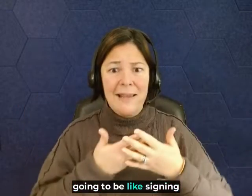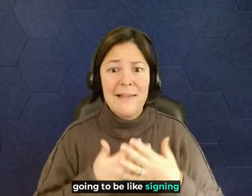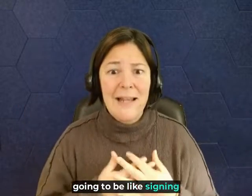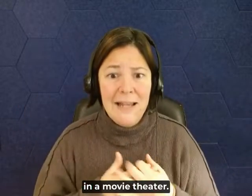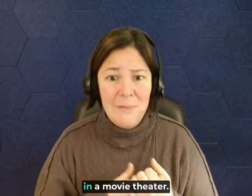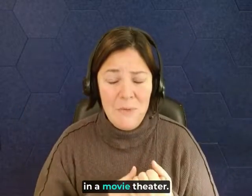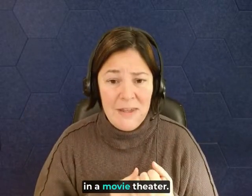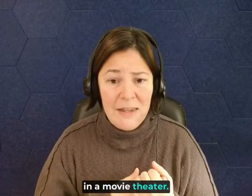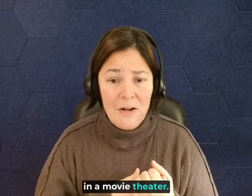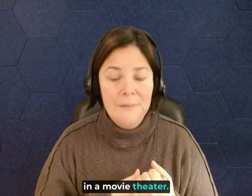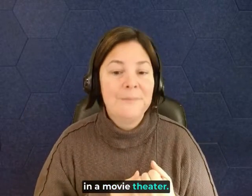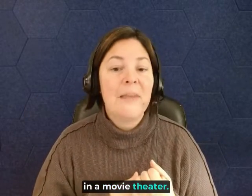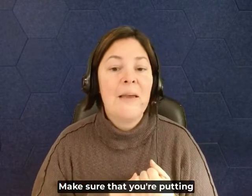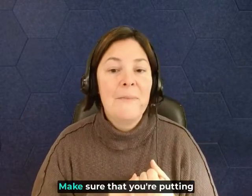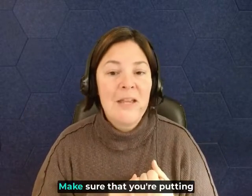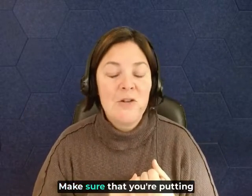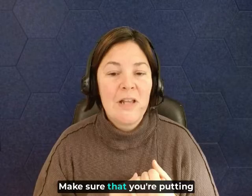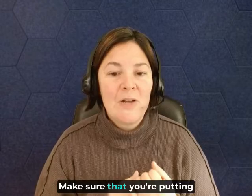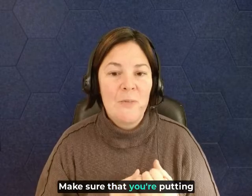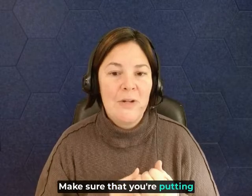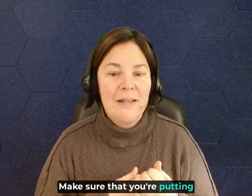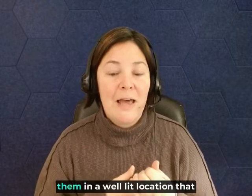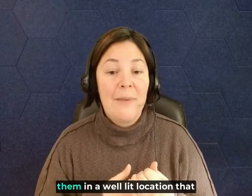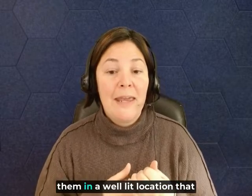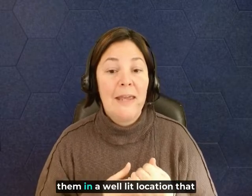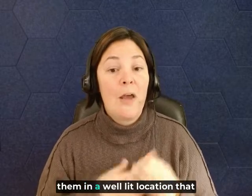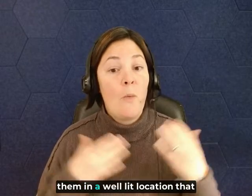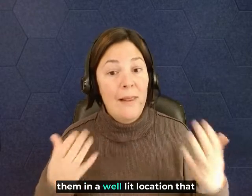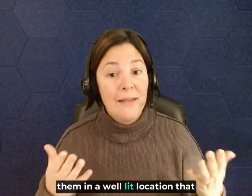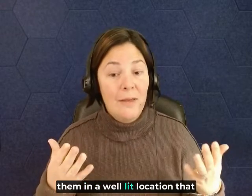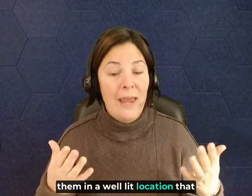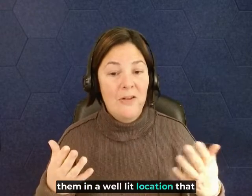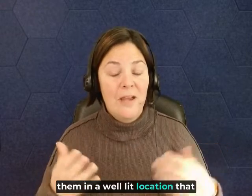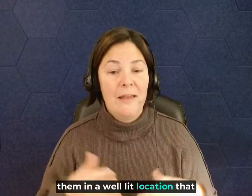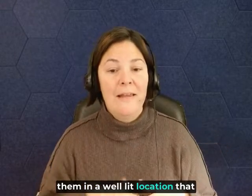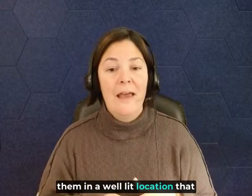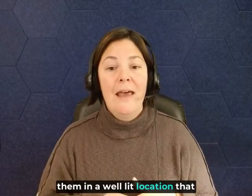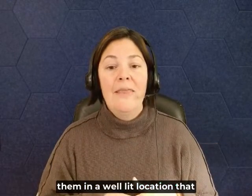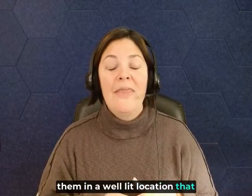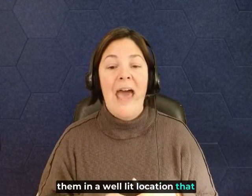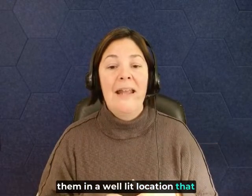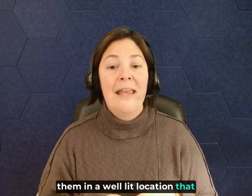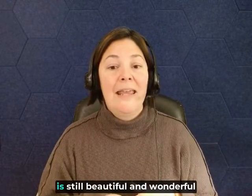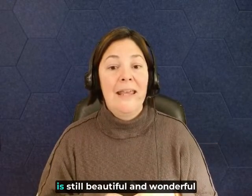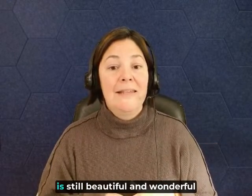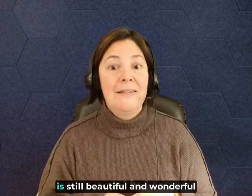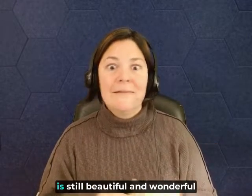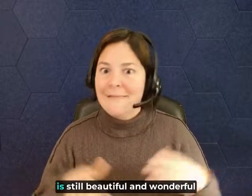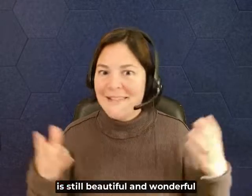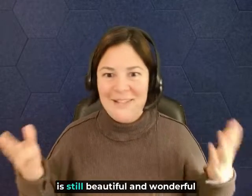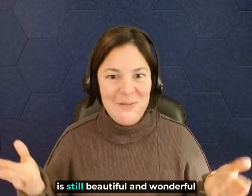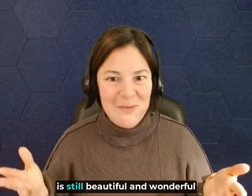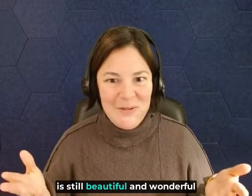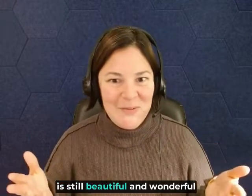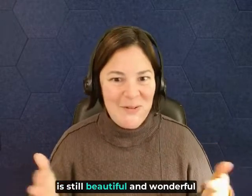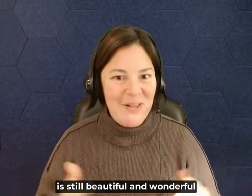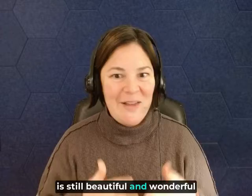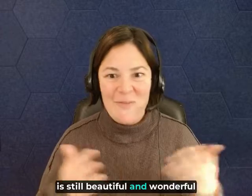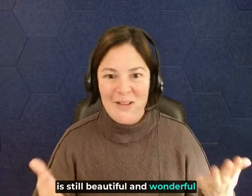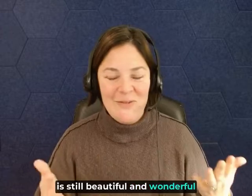signing in a movie theater. Make sure that you're putting them in a well-lit location that is still beautiful and wonderful